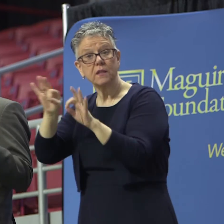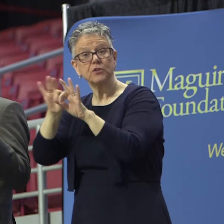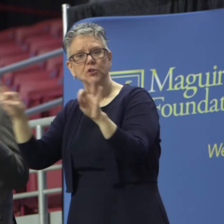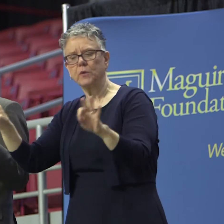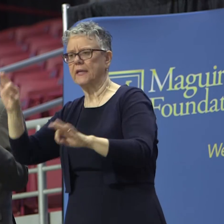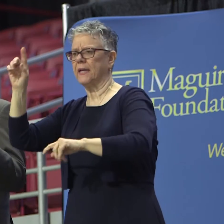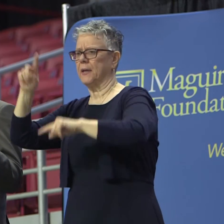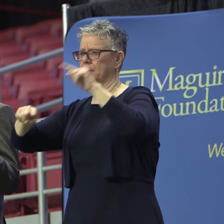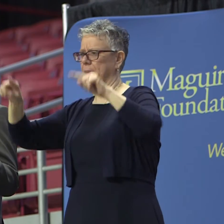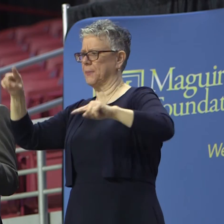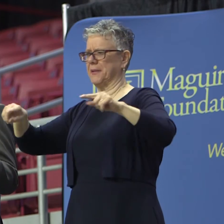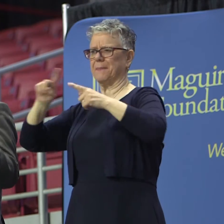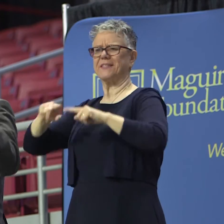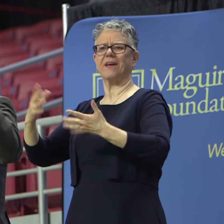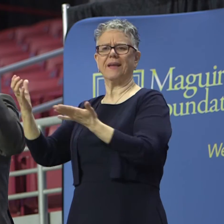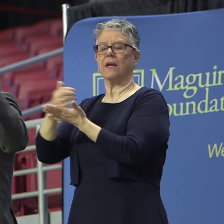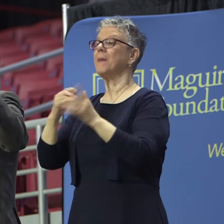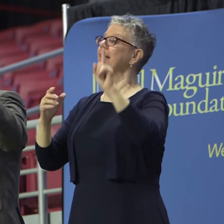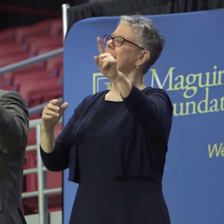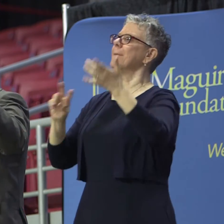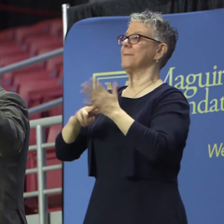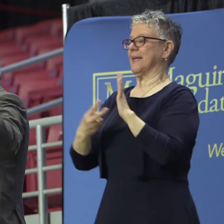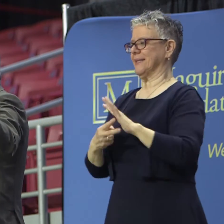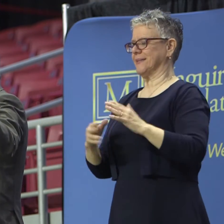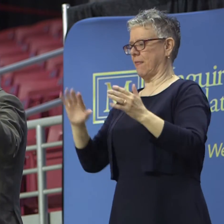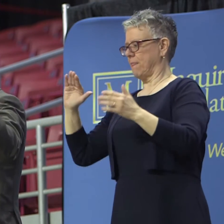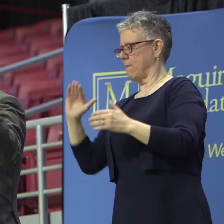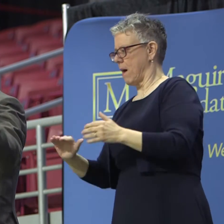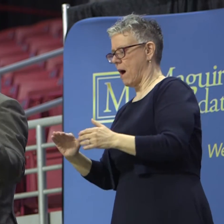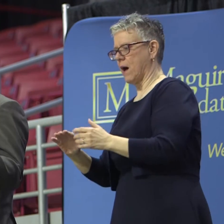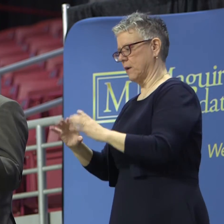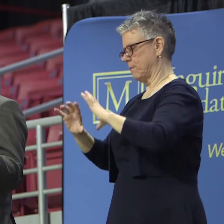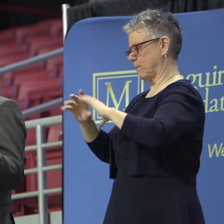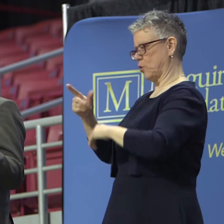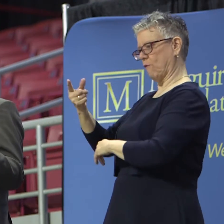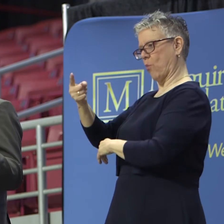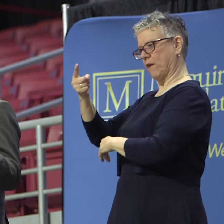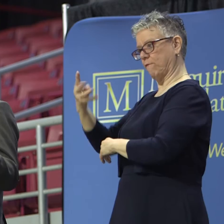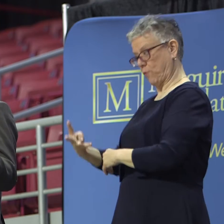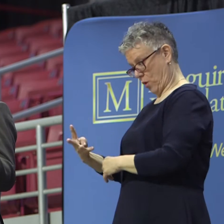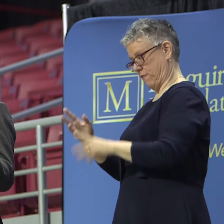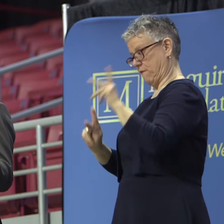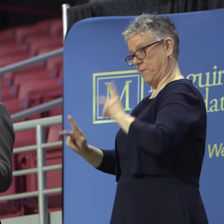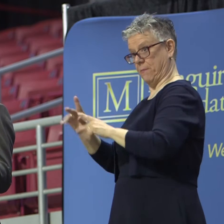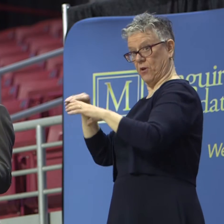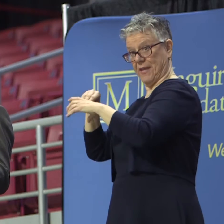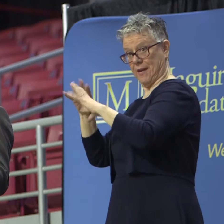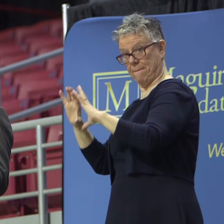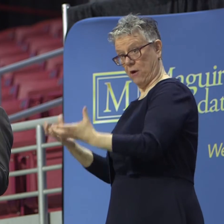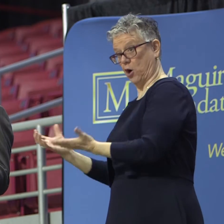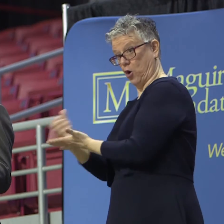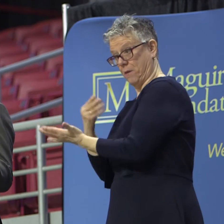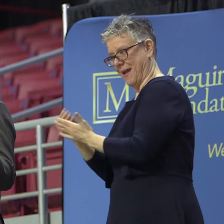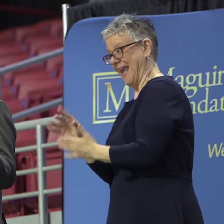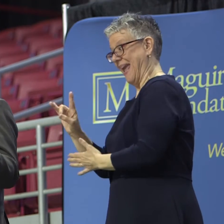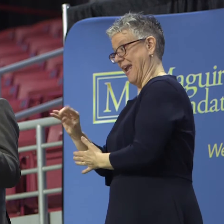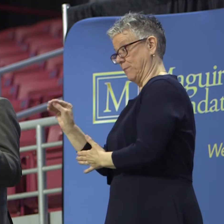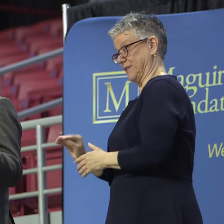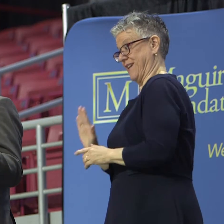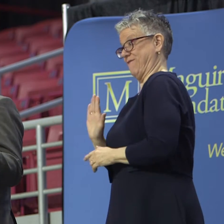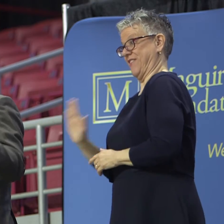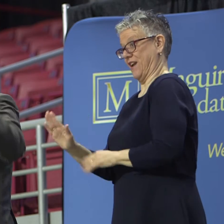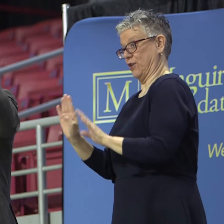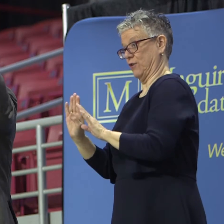varies widely by income, if you look at the bottom quartile of income in America, 8% of their children